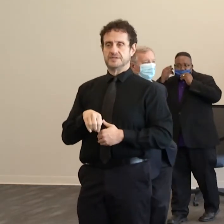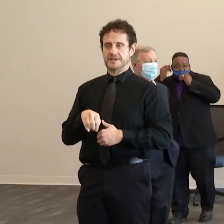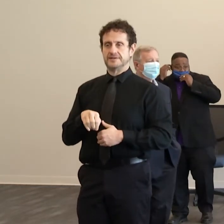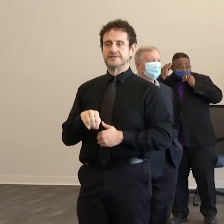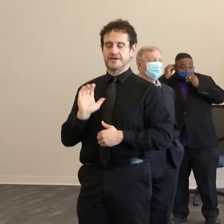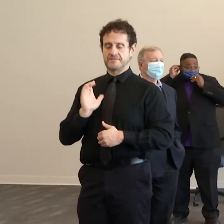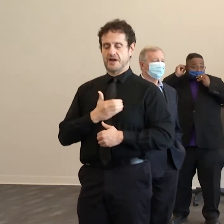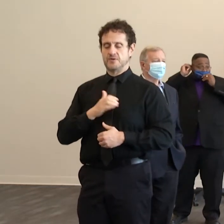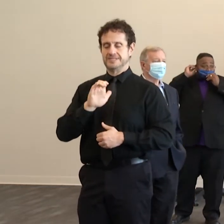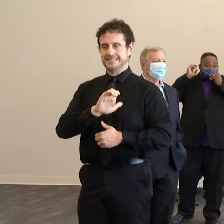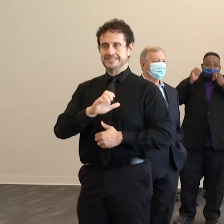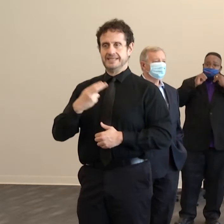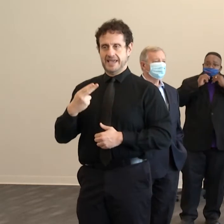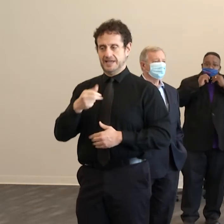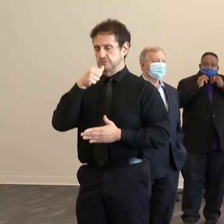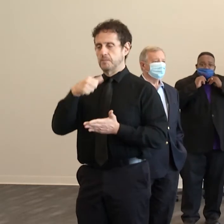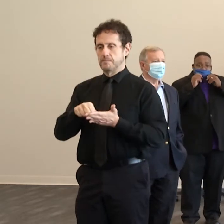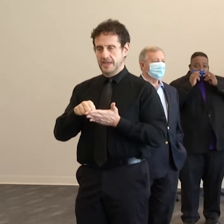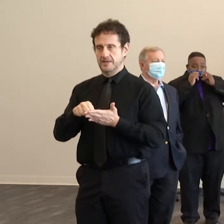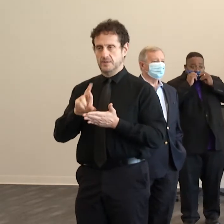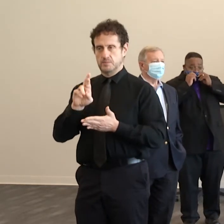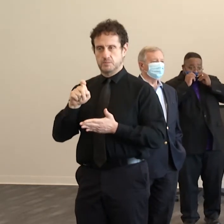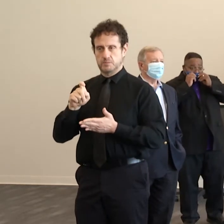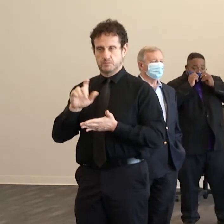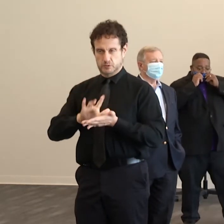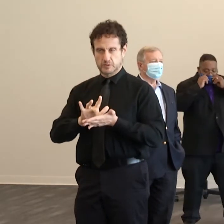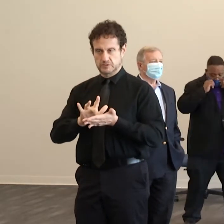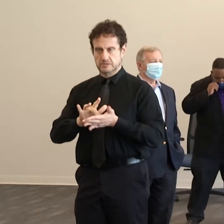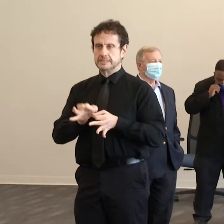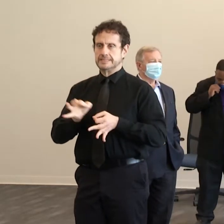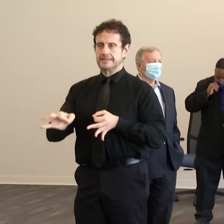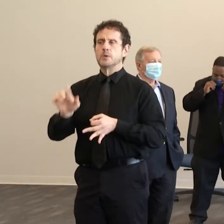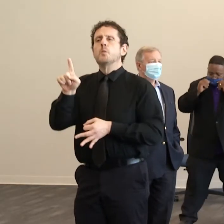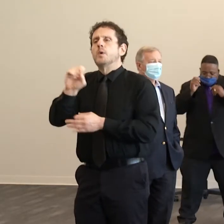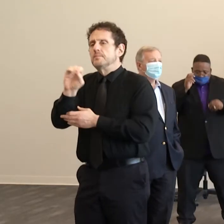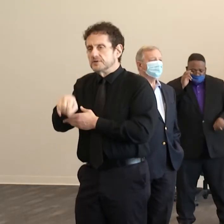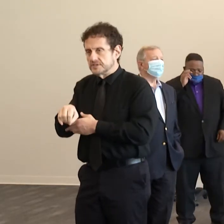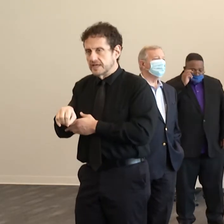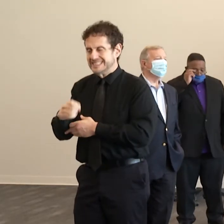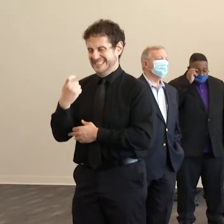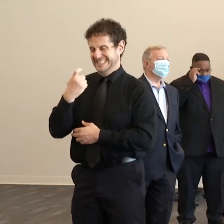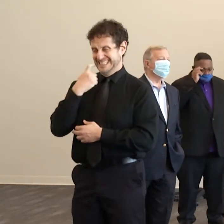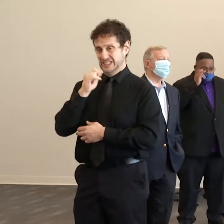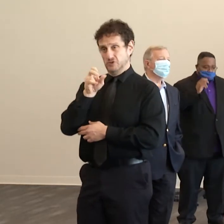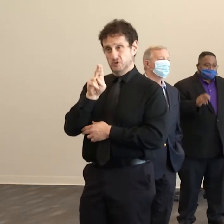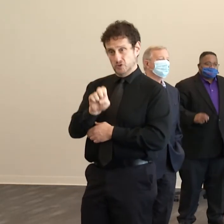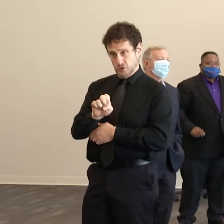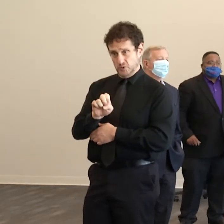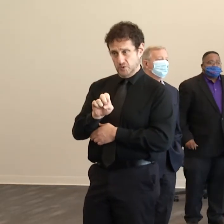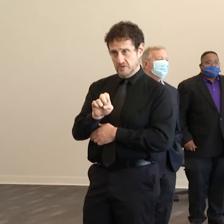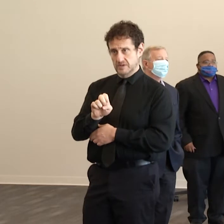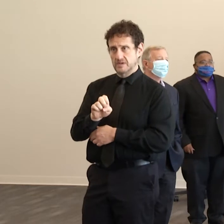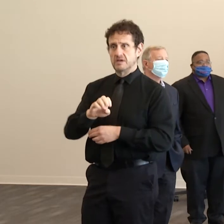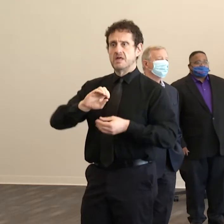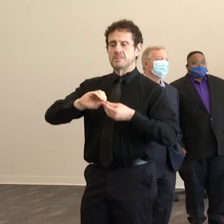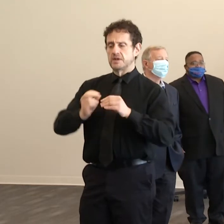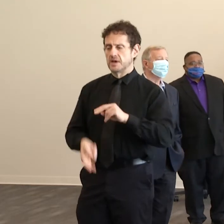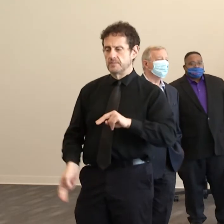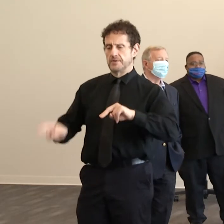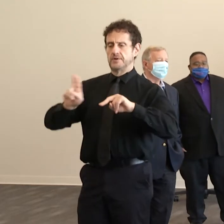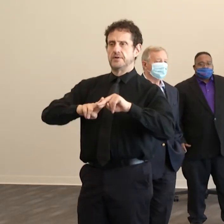mail order prescriptions were delayed. In June of 2020, the number climbed